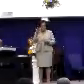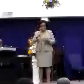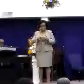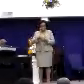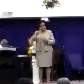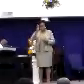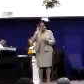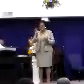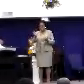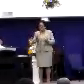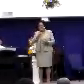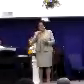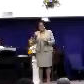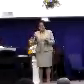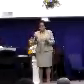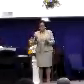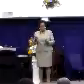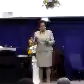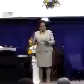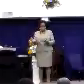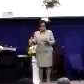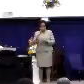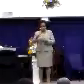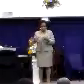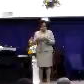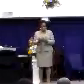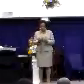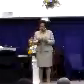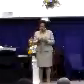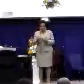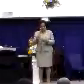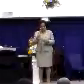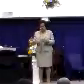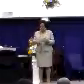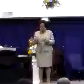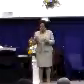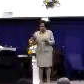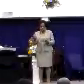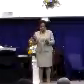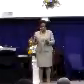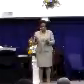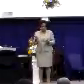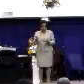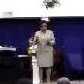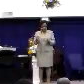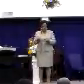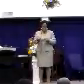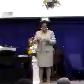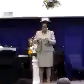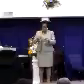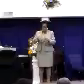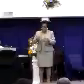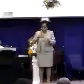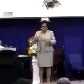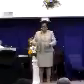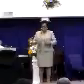I can't, I'm not going to do these things. These things, these things are off my radar. They can't exist in my life. And then you got